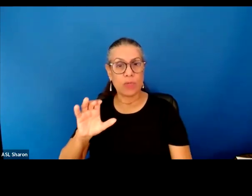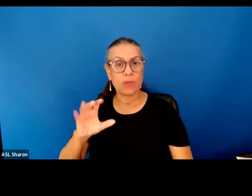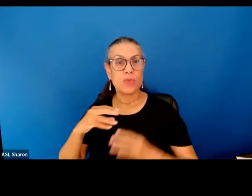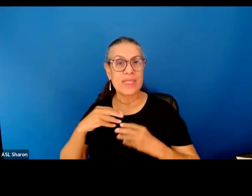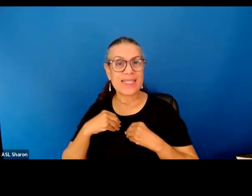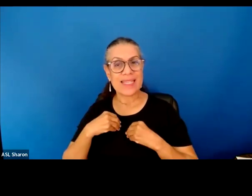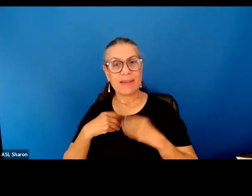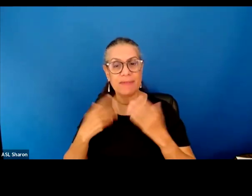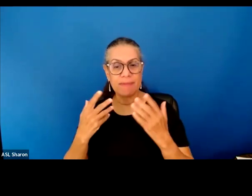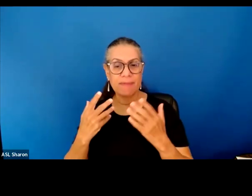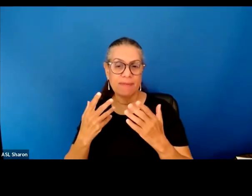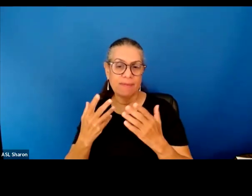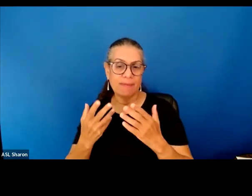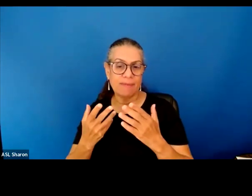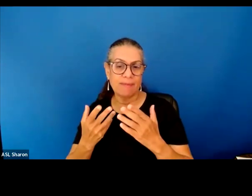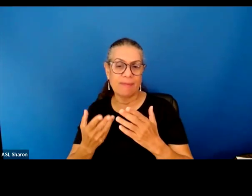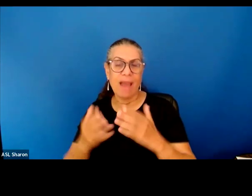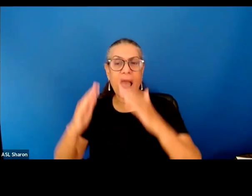year. Thank you.